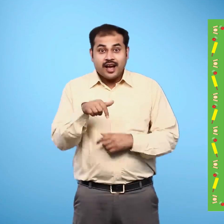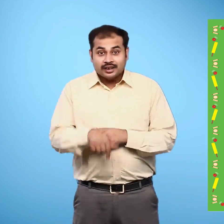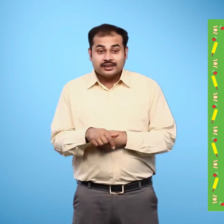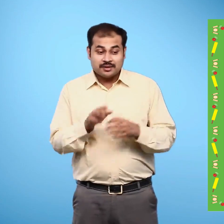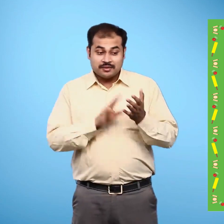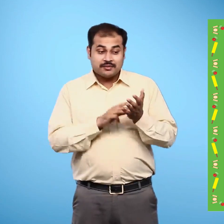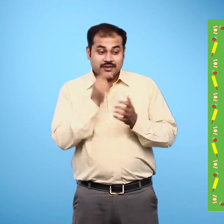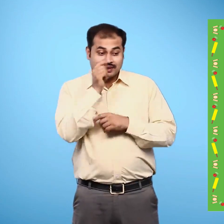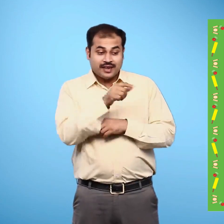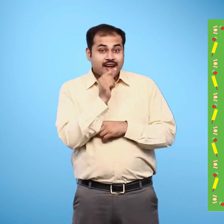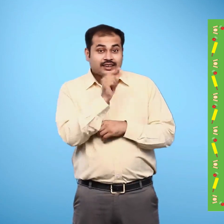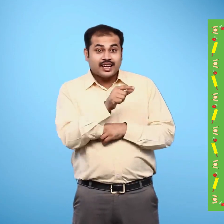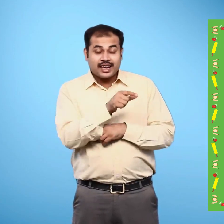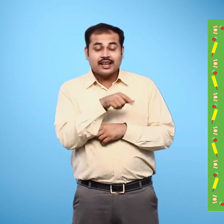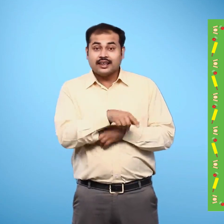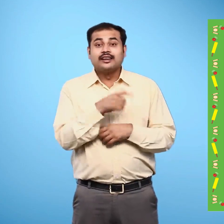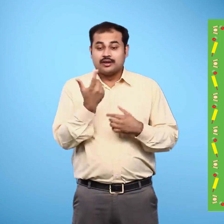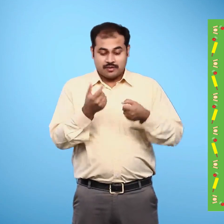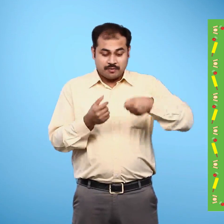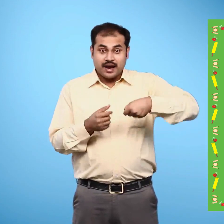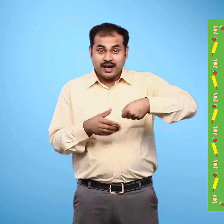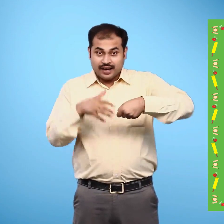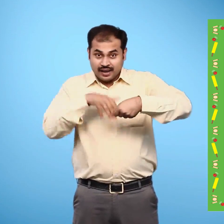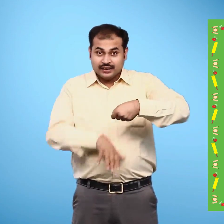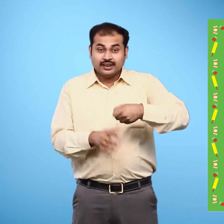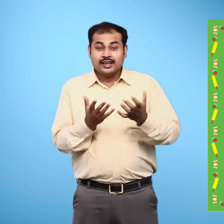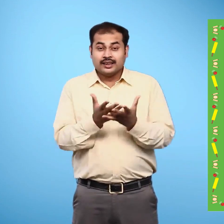Today, he has kept different things in his bag.